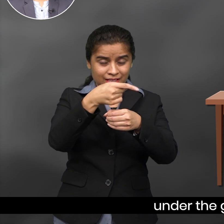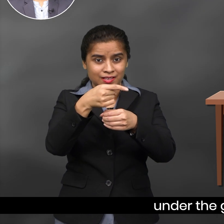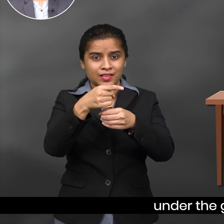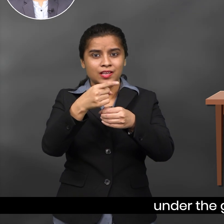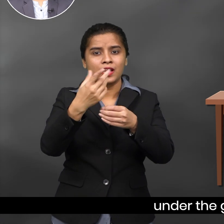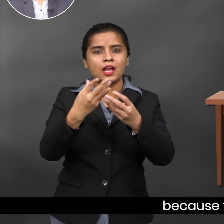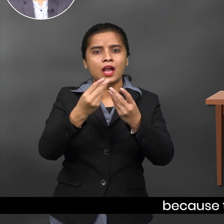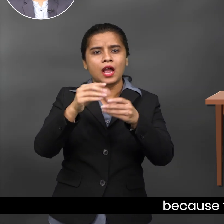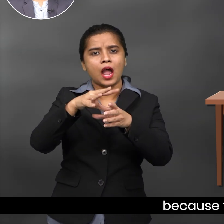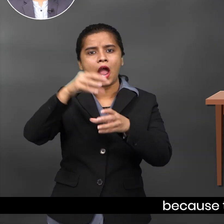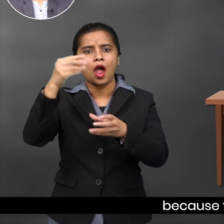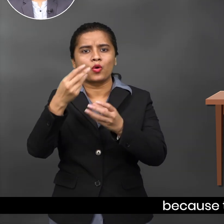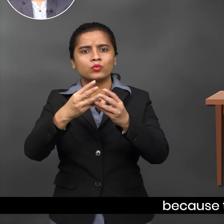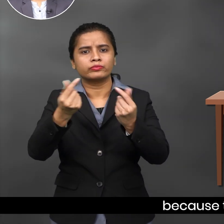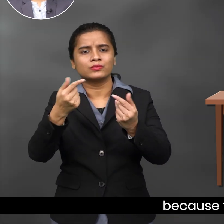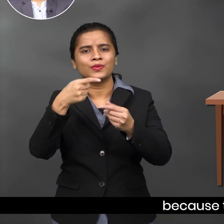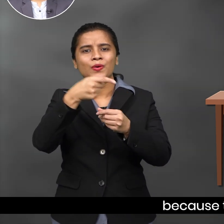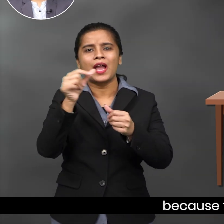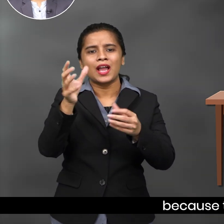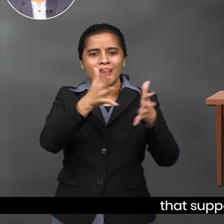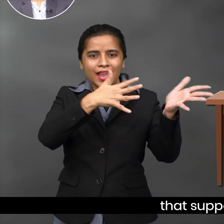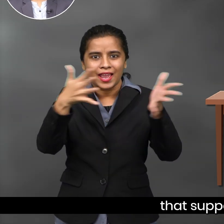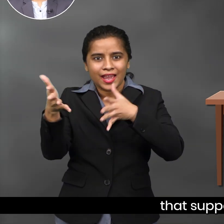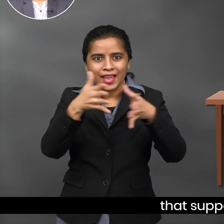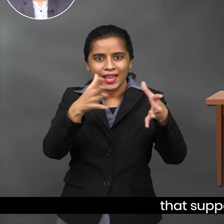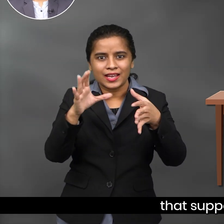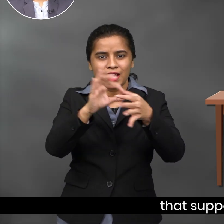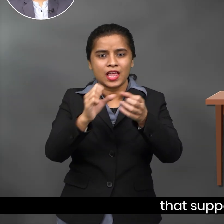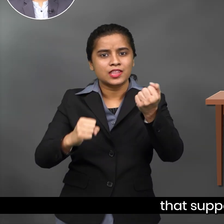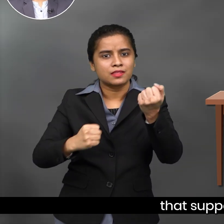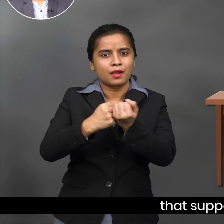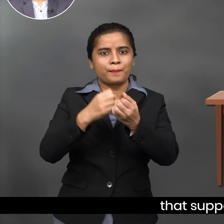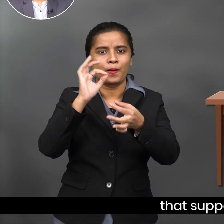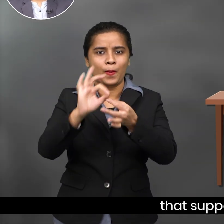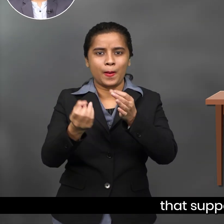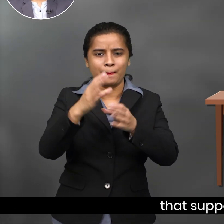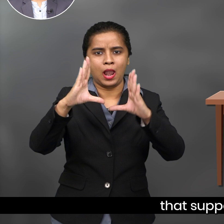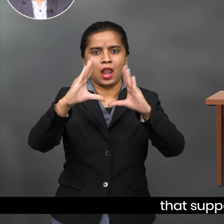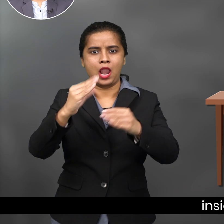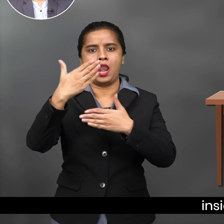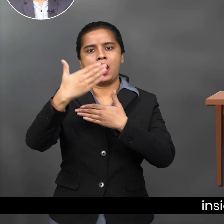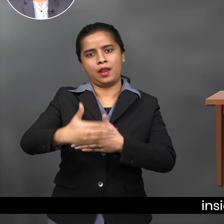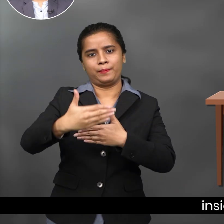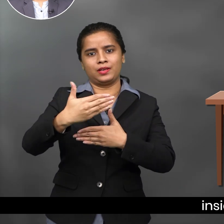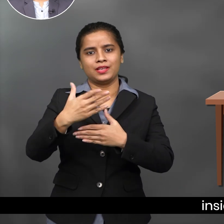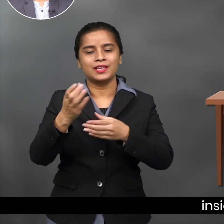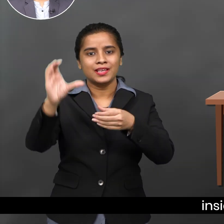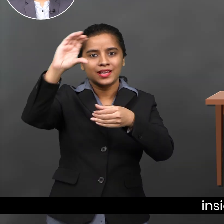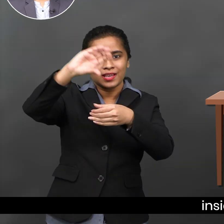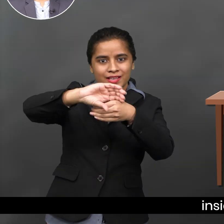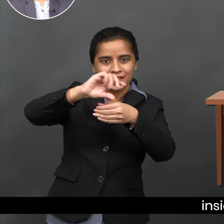goes out because the component of air that supports burning is limited inside the